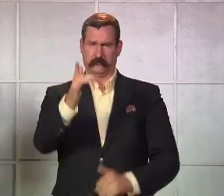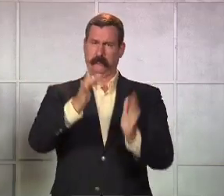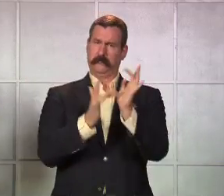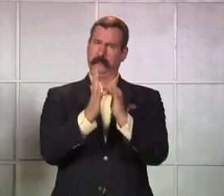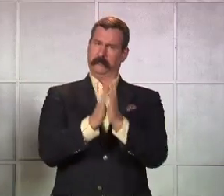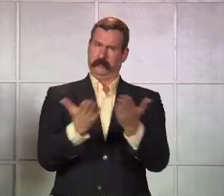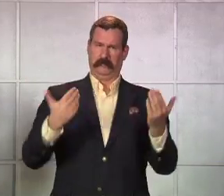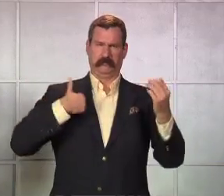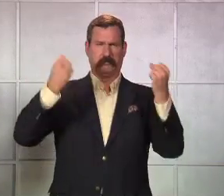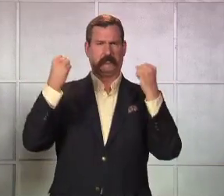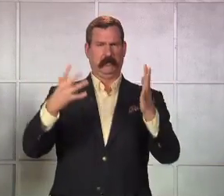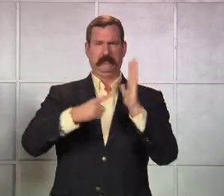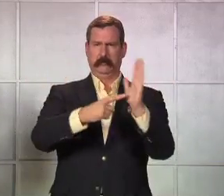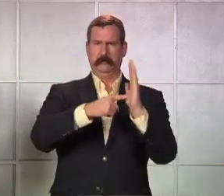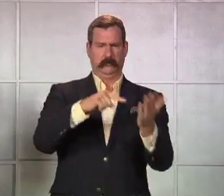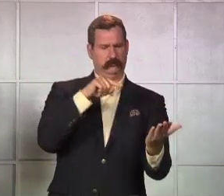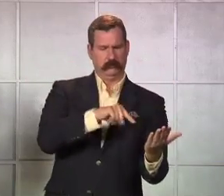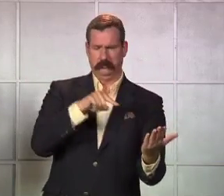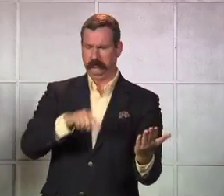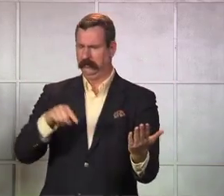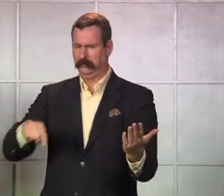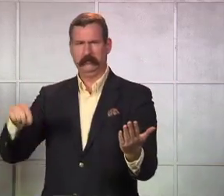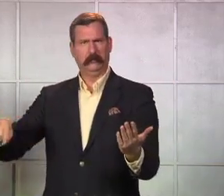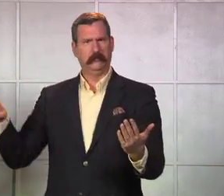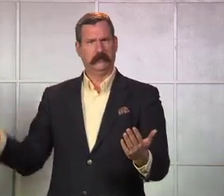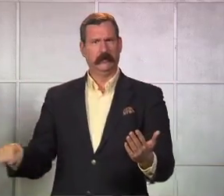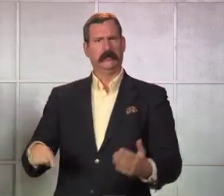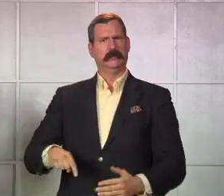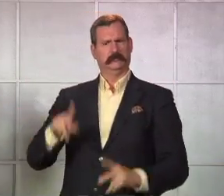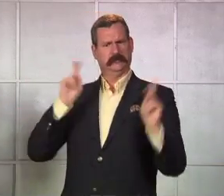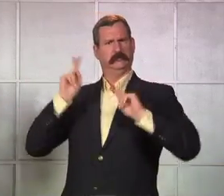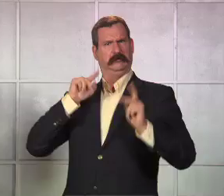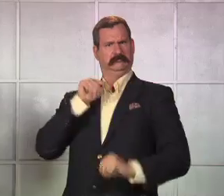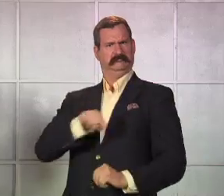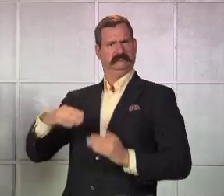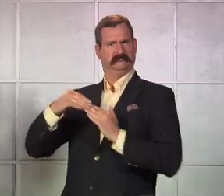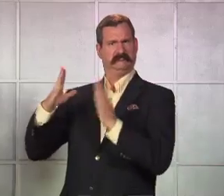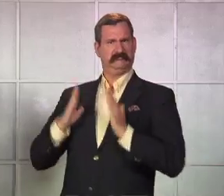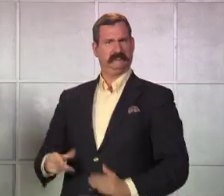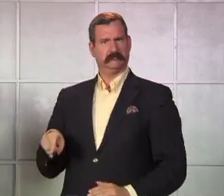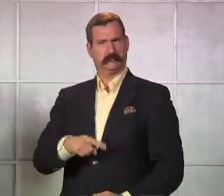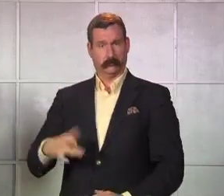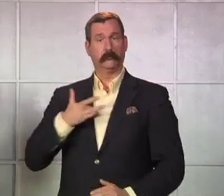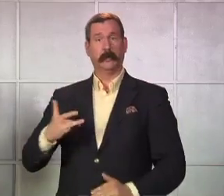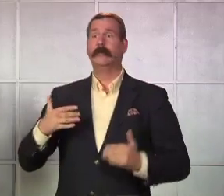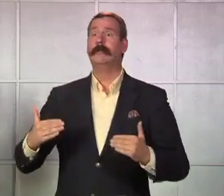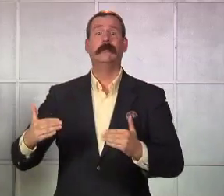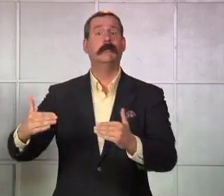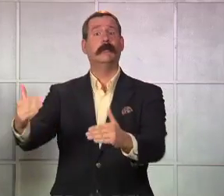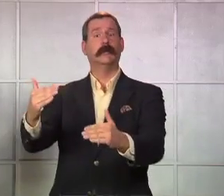The Bible is full of different examples that show how different people were leaders and how they worked